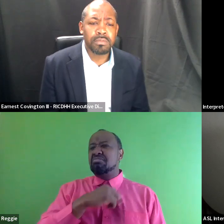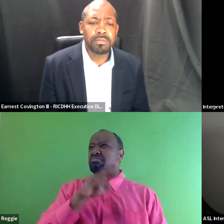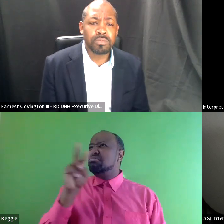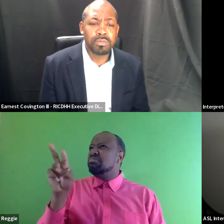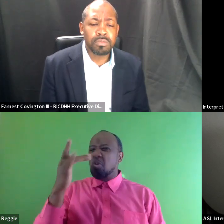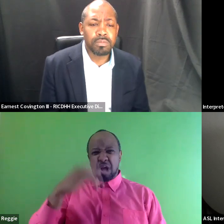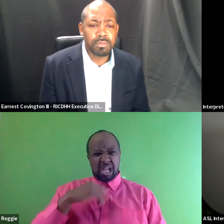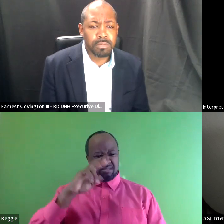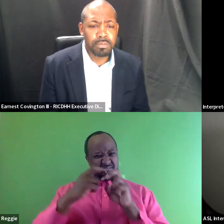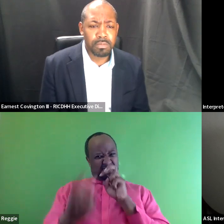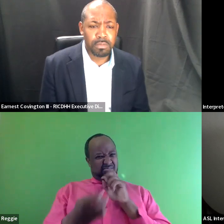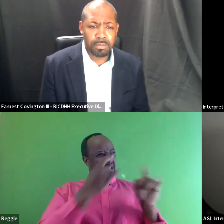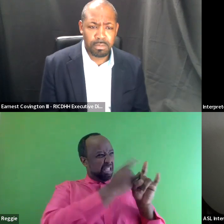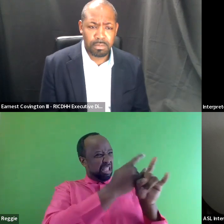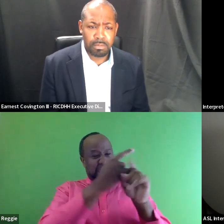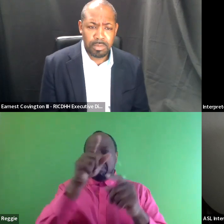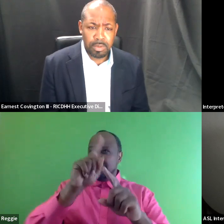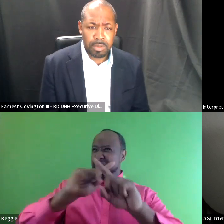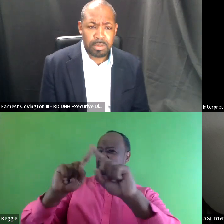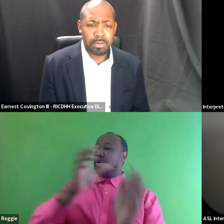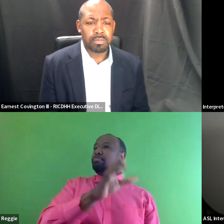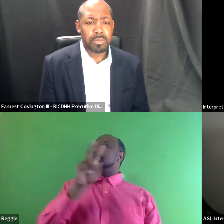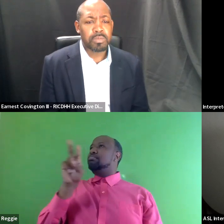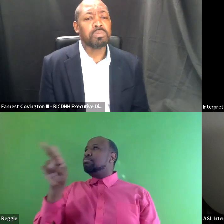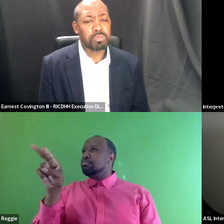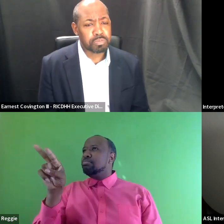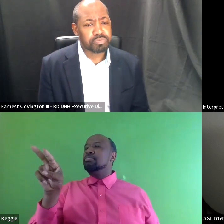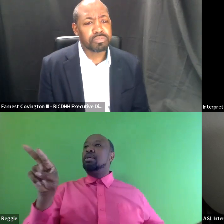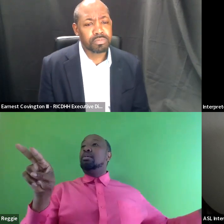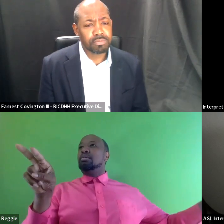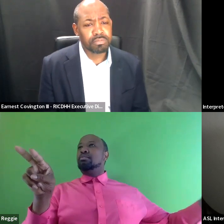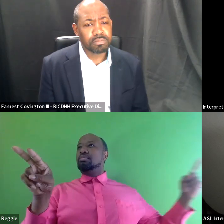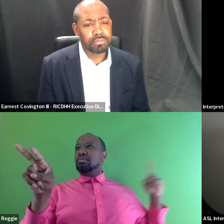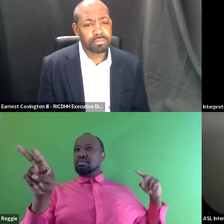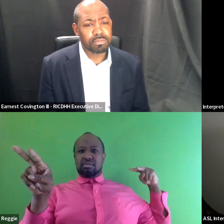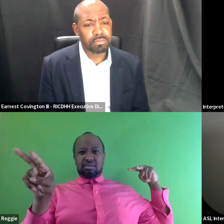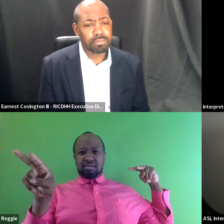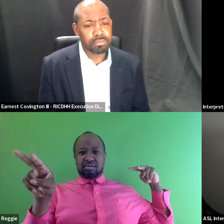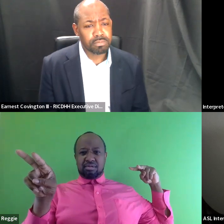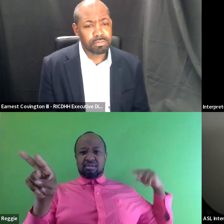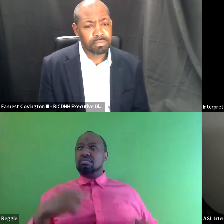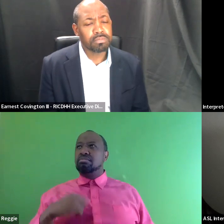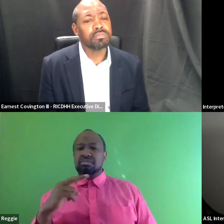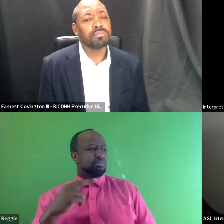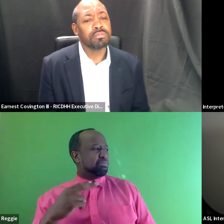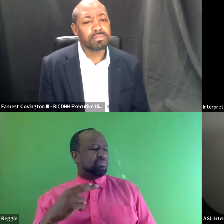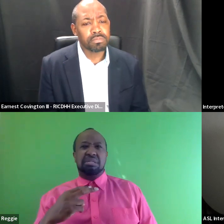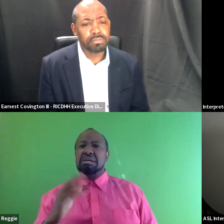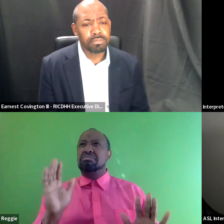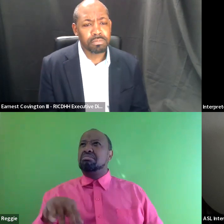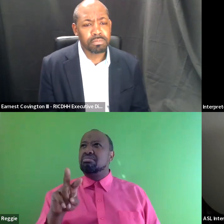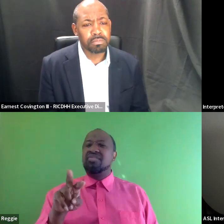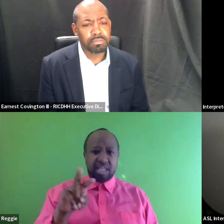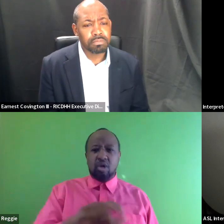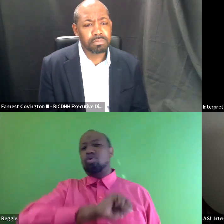Had lots of sections in it and lots of drinks to choose from in coolers. And I was really surprised and again stunned by the alcohol available as well. So this person